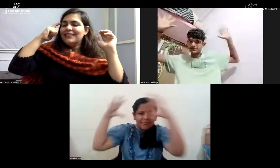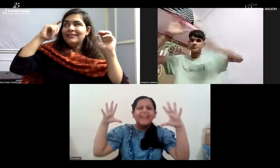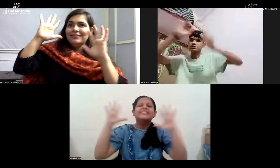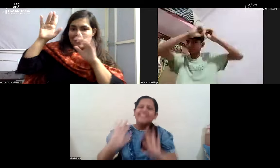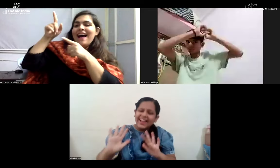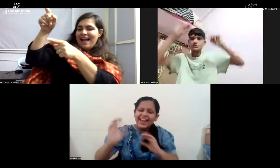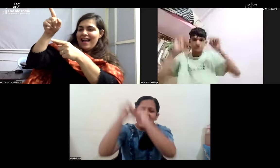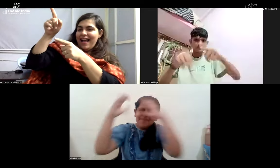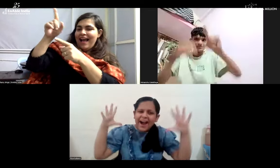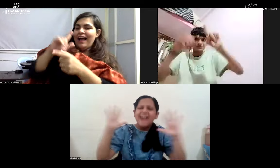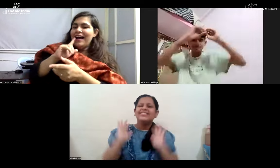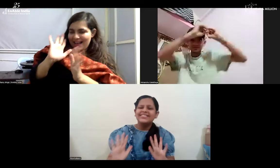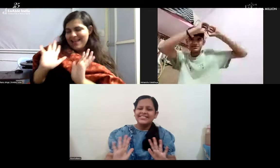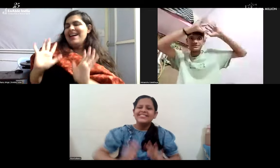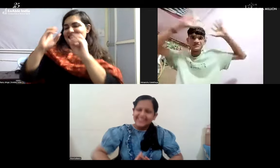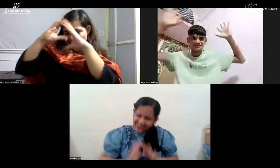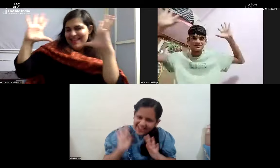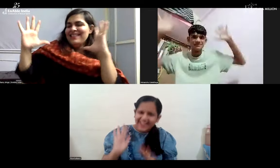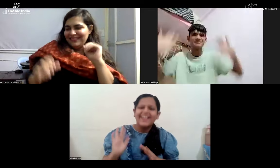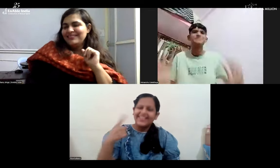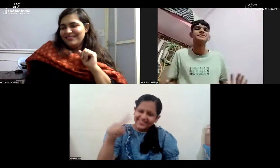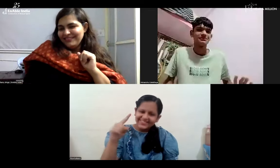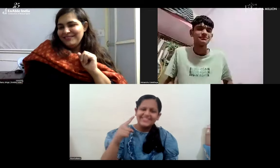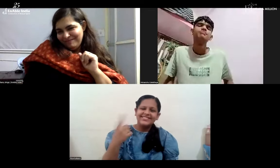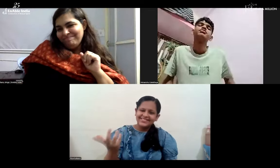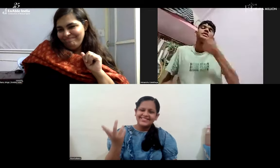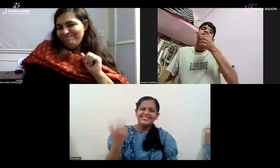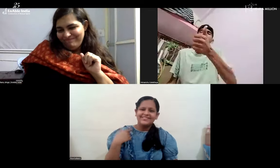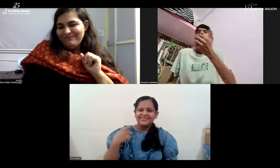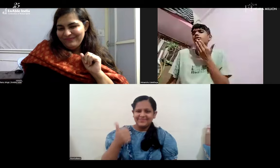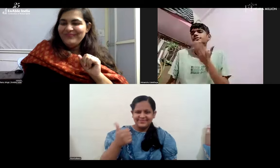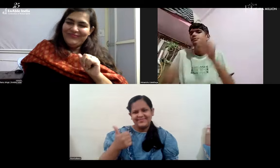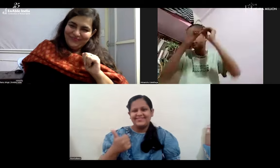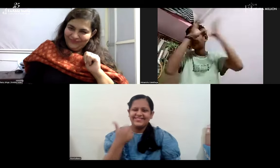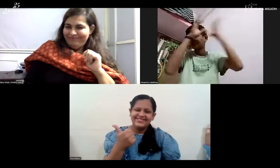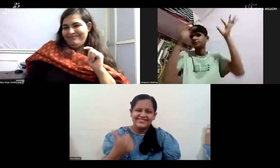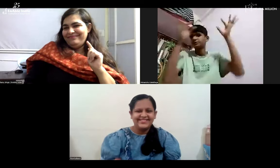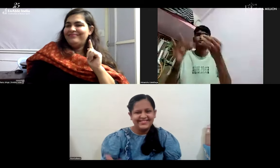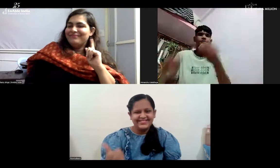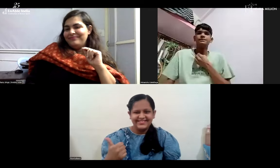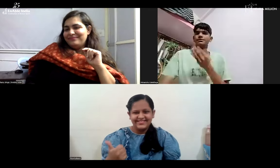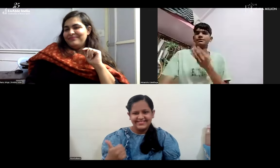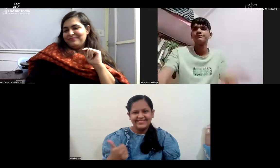and we continue going. good, good. So done. Are we done? Okay.